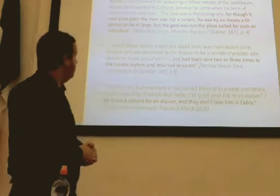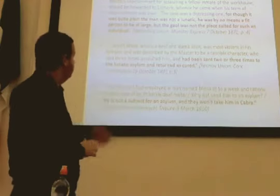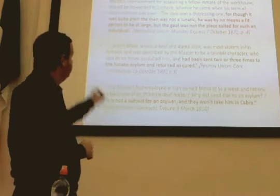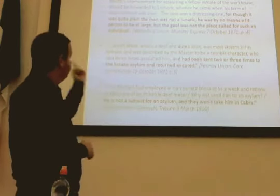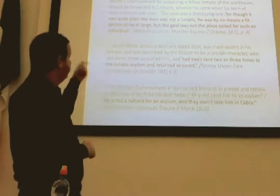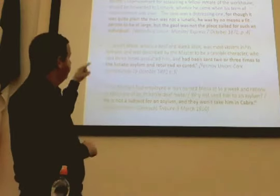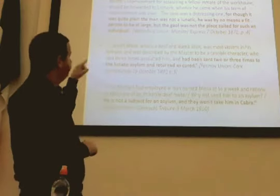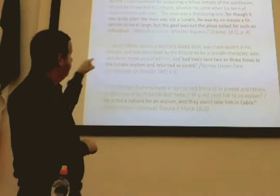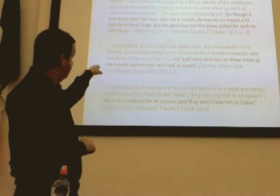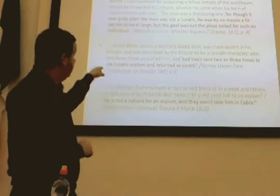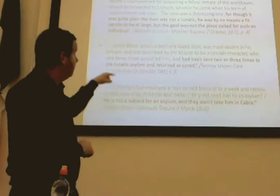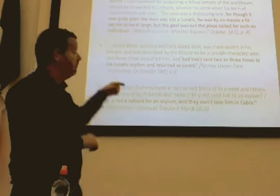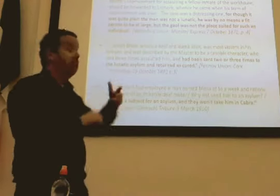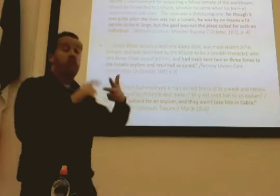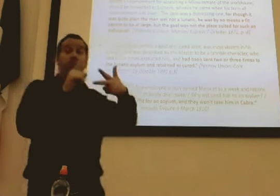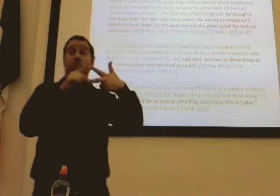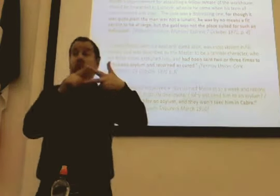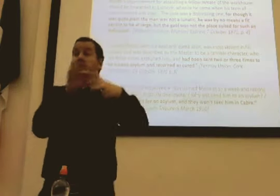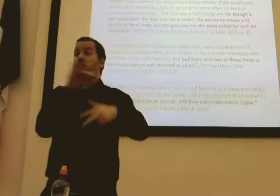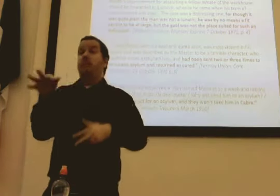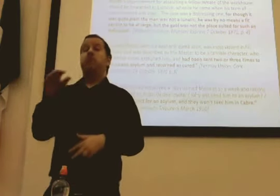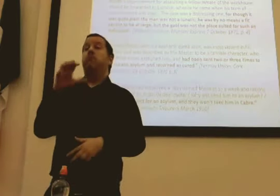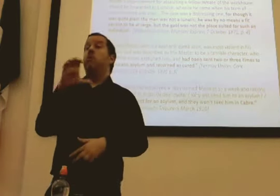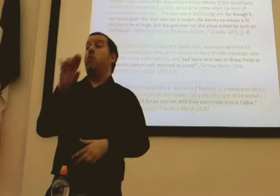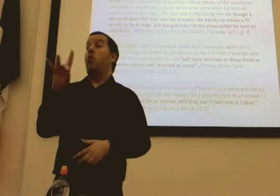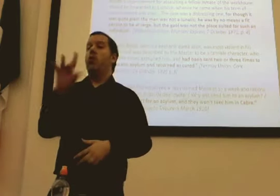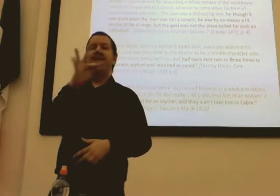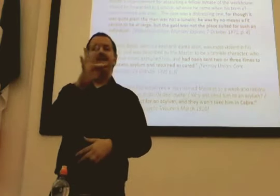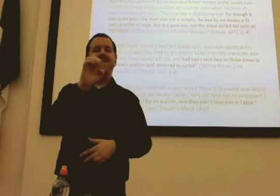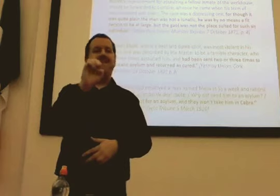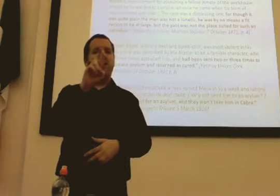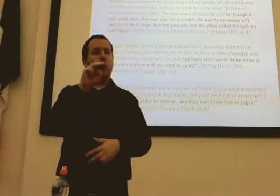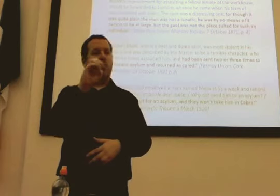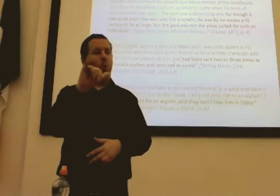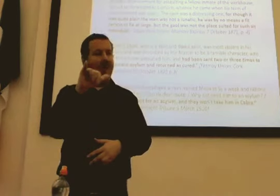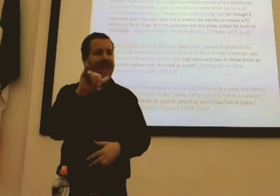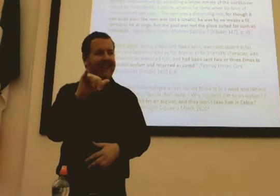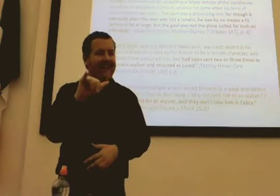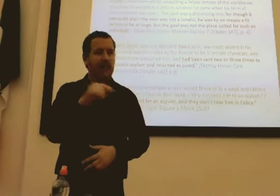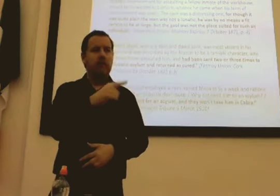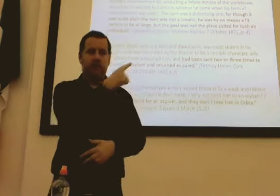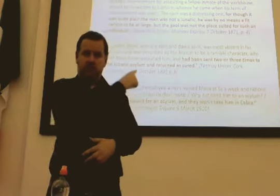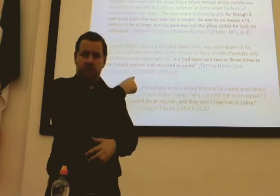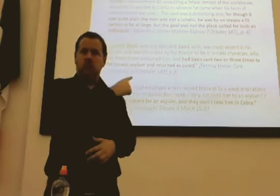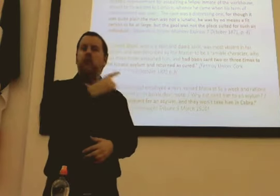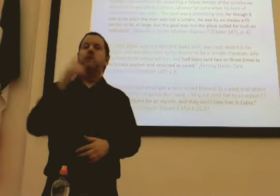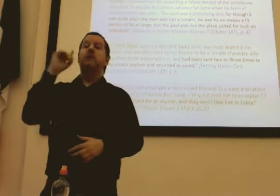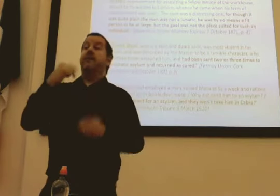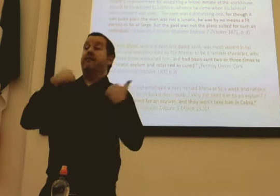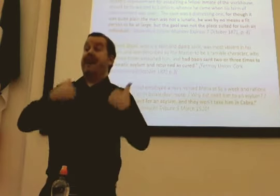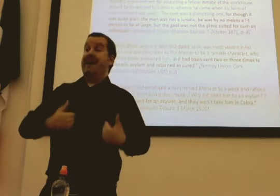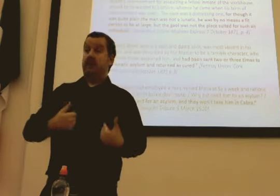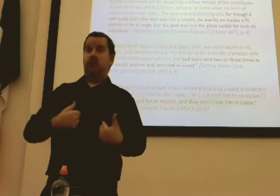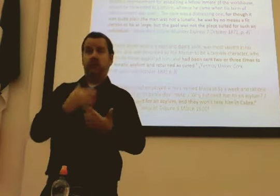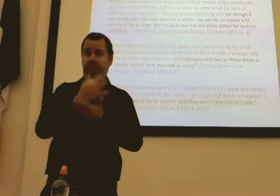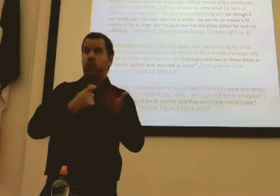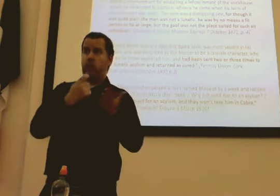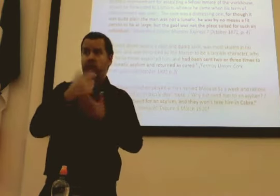speaking. So that was the root of his frustration. And in Fermoy in Cork, there was one example of a deaf